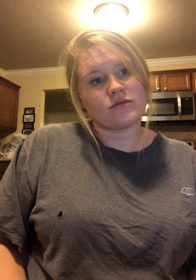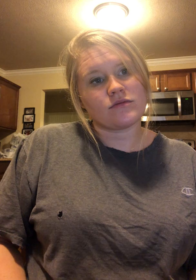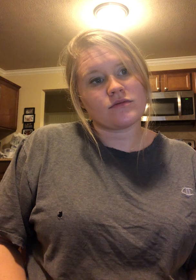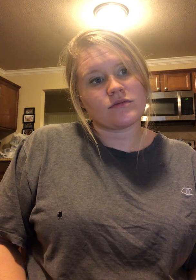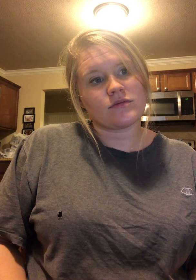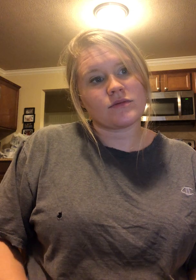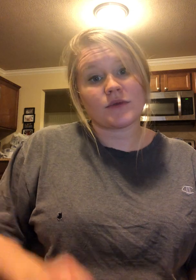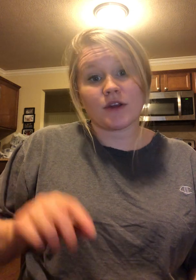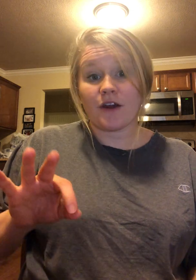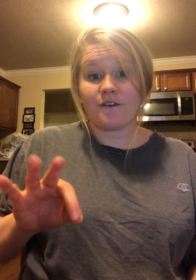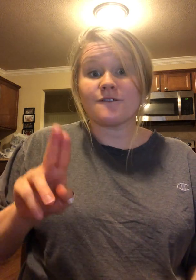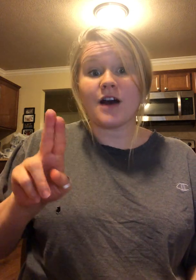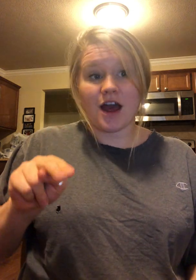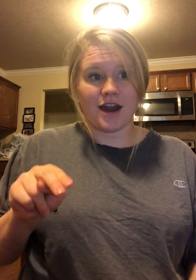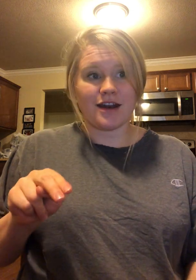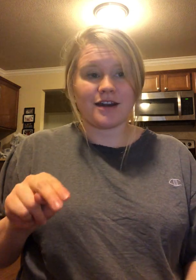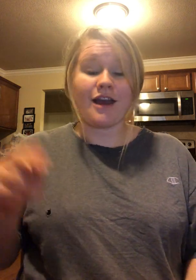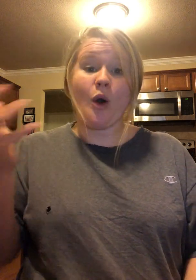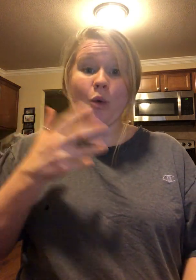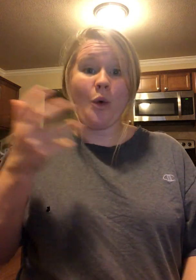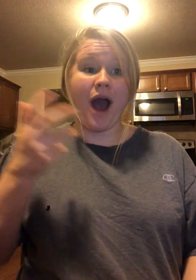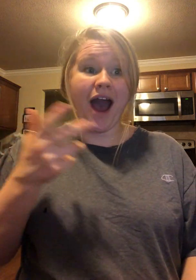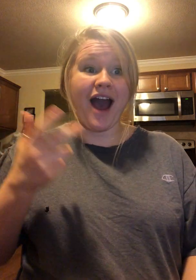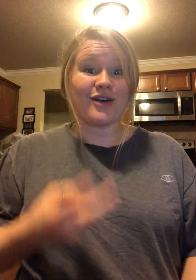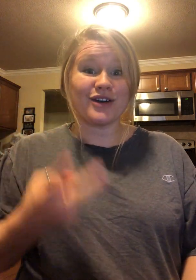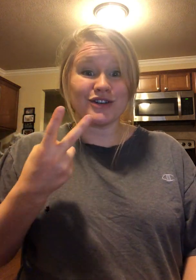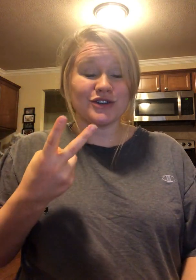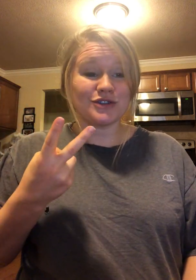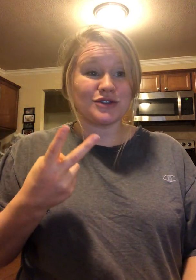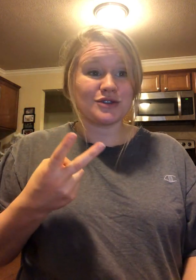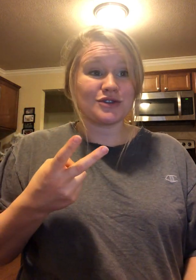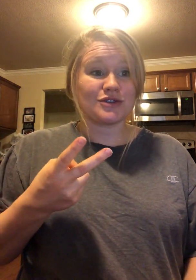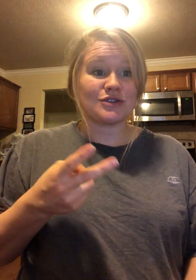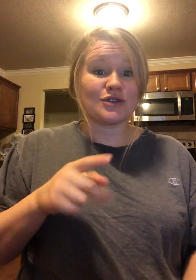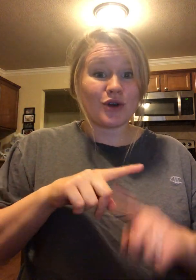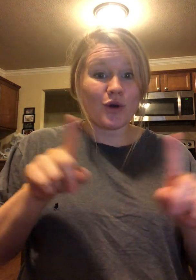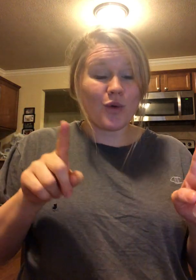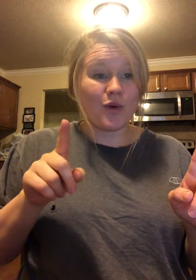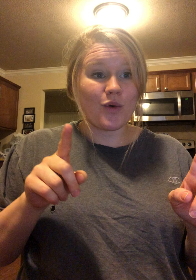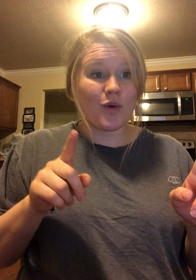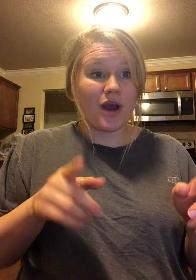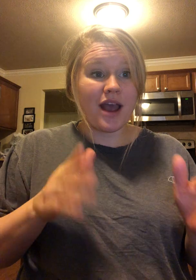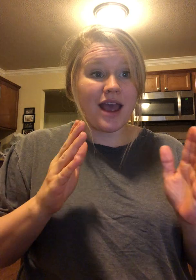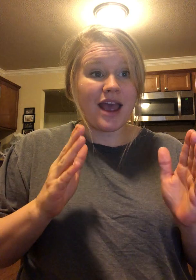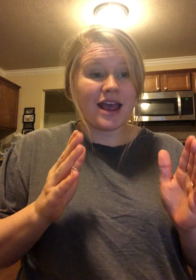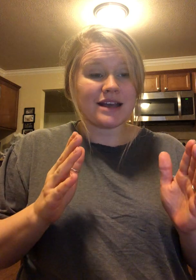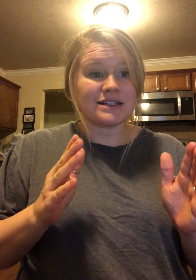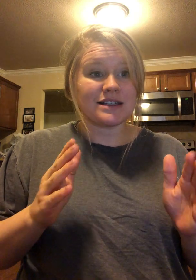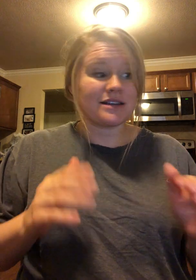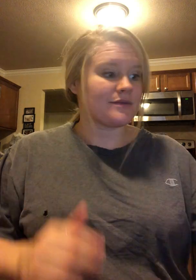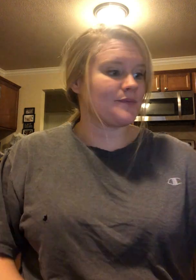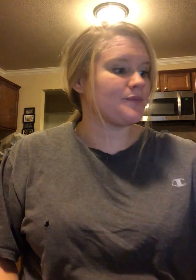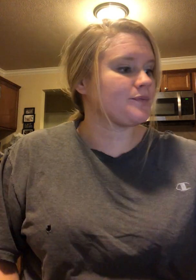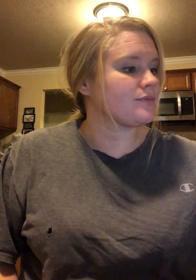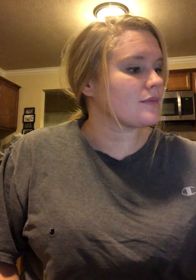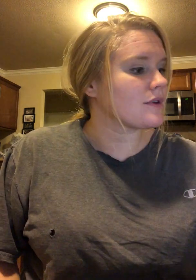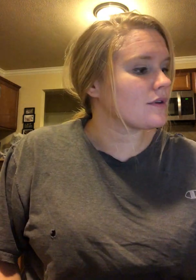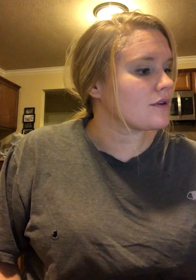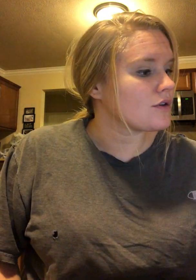Fun. Wow, 2 ways you did it. You knew that to that. This one you broke. You weren't sure. That's just the